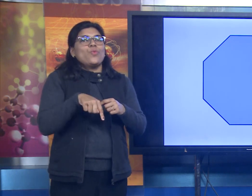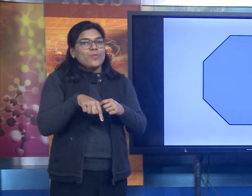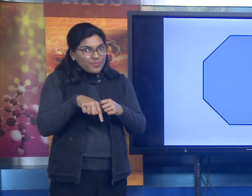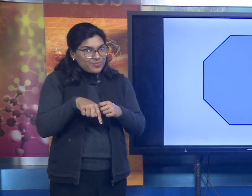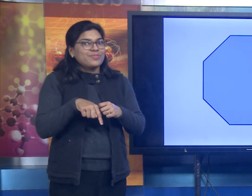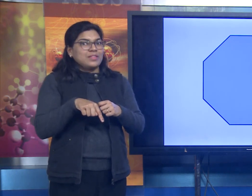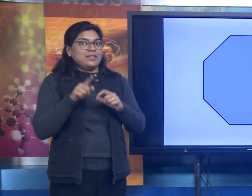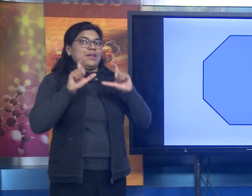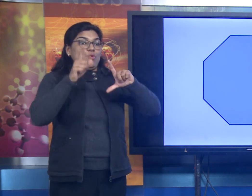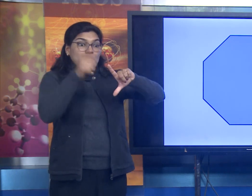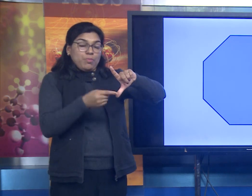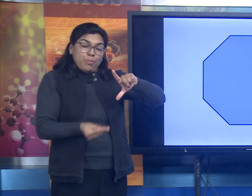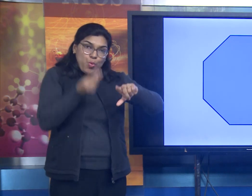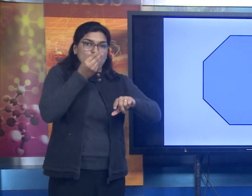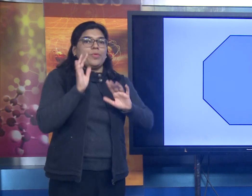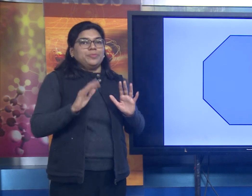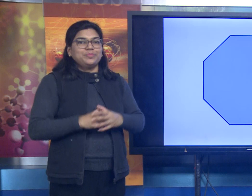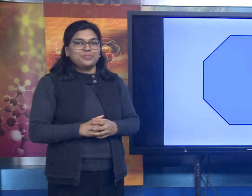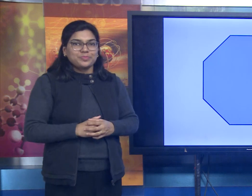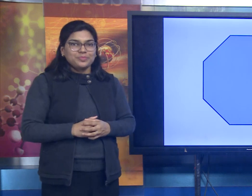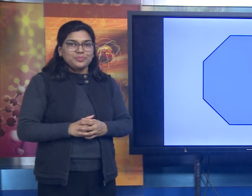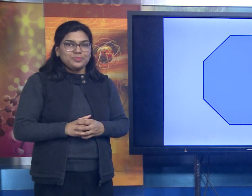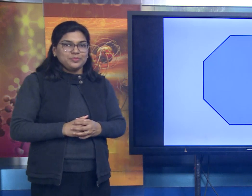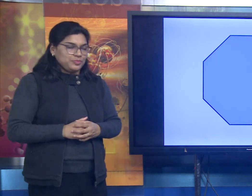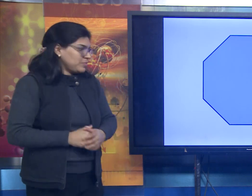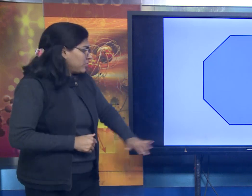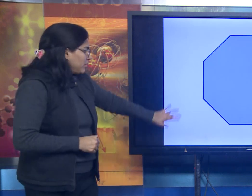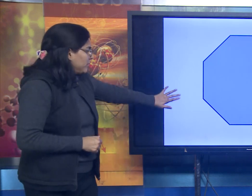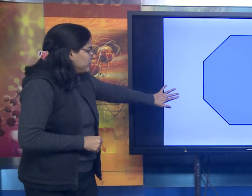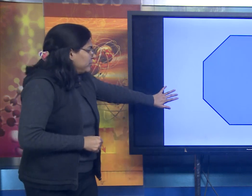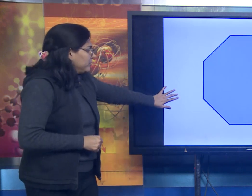Your lines should not be curvy, should not have any arc.